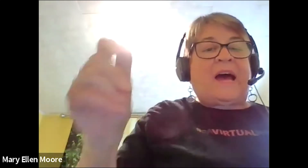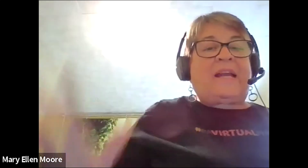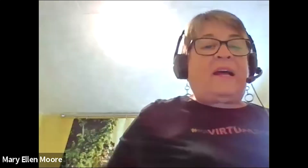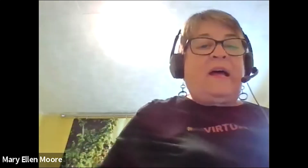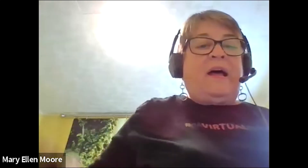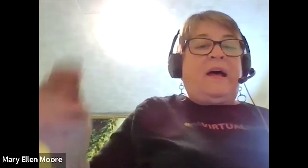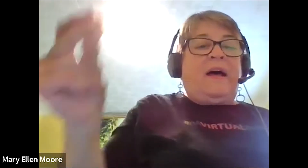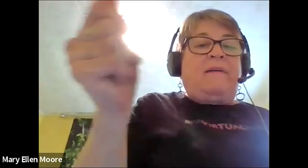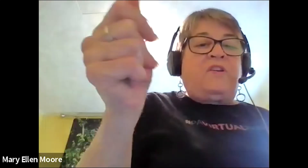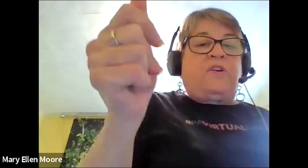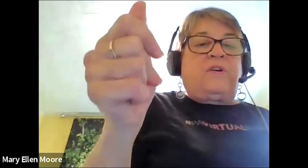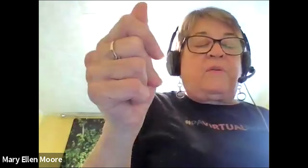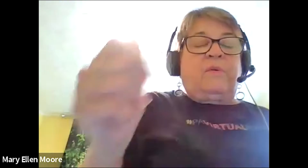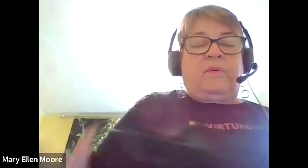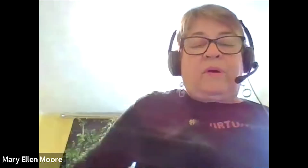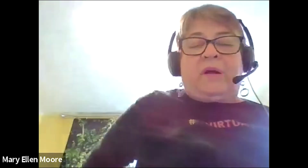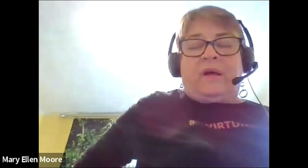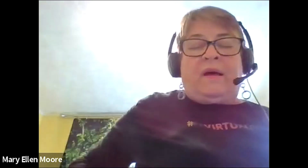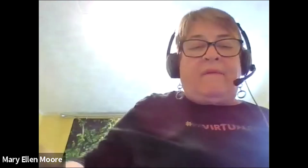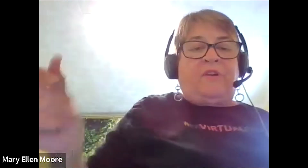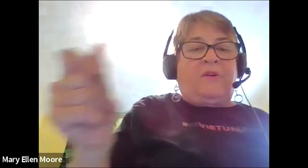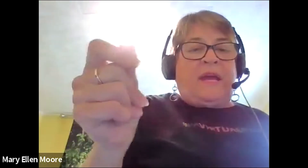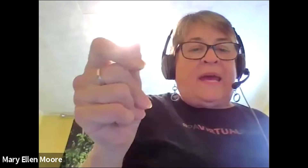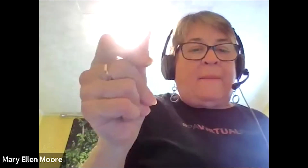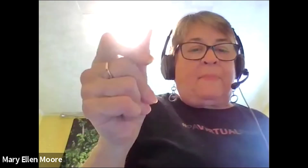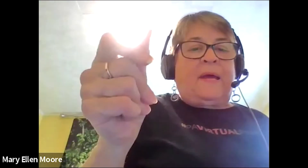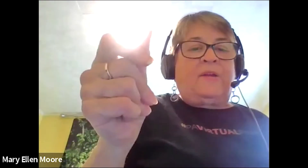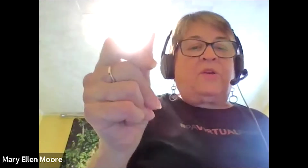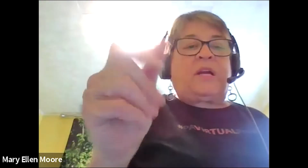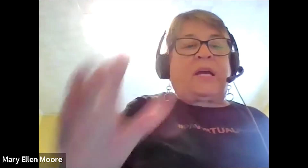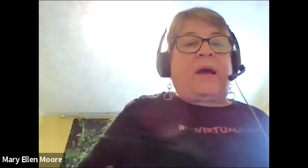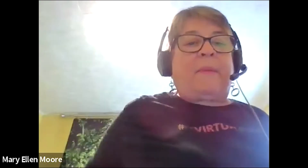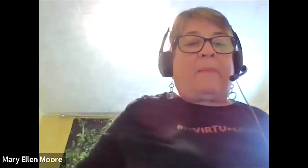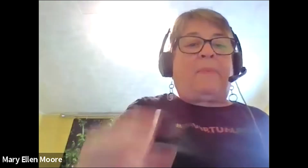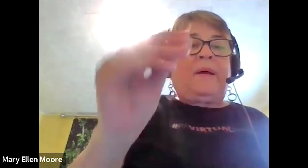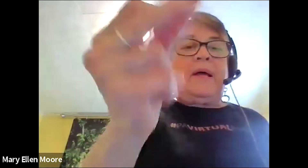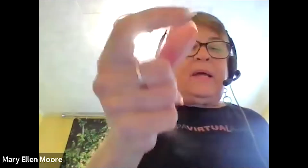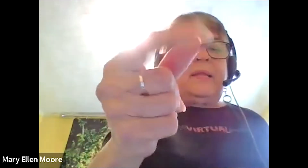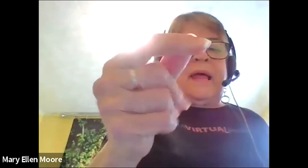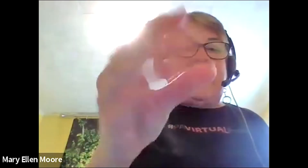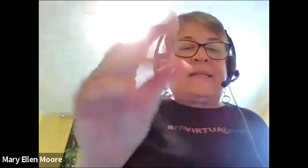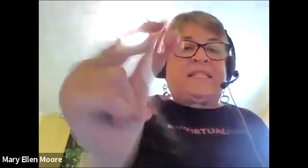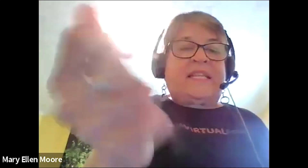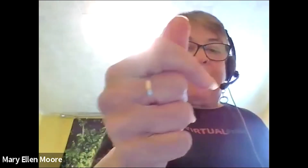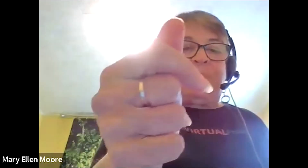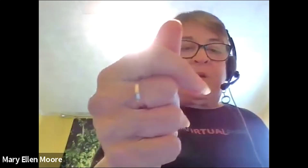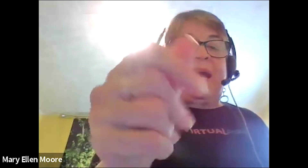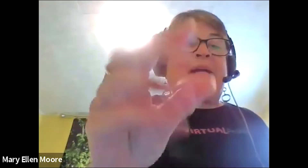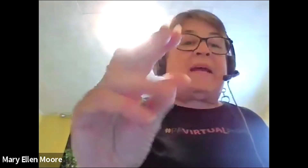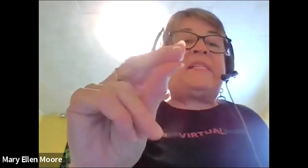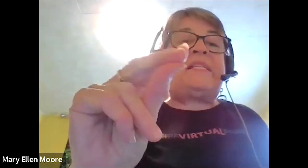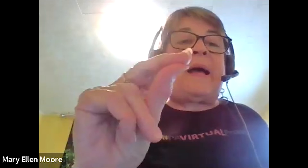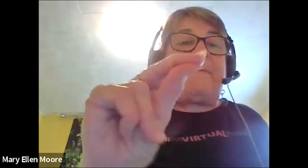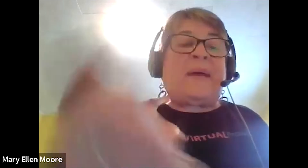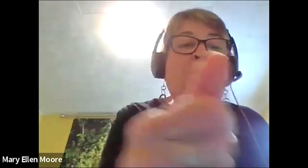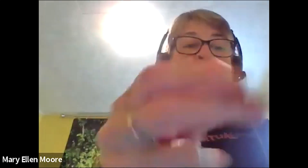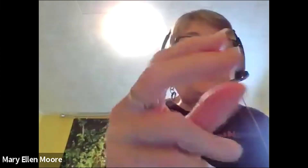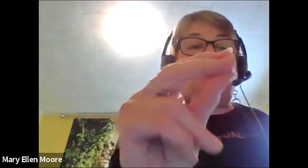side of your hip, and you're going to come up and snap your hand. Now, some people will just do